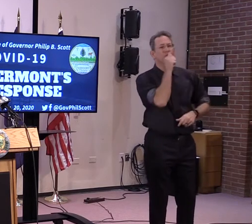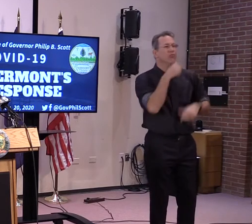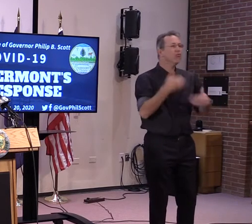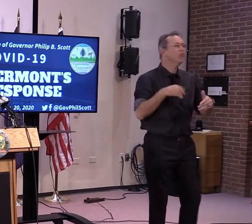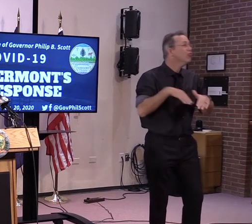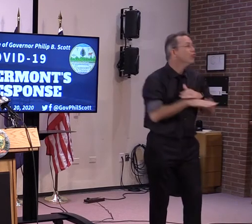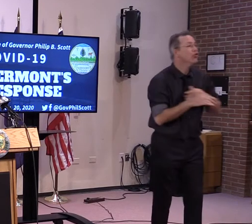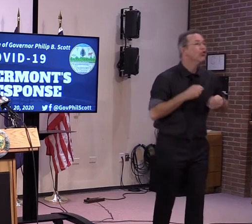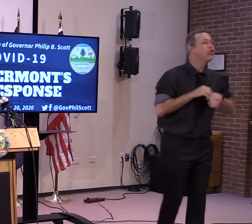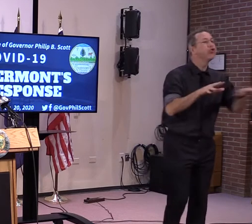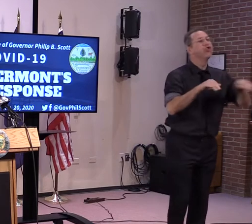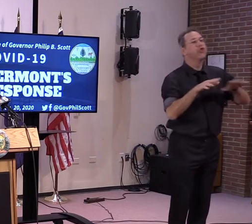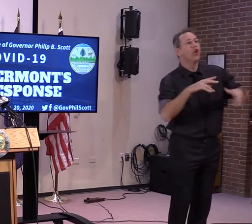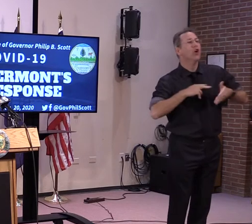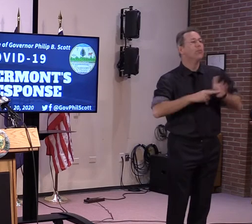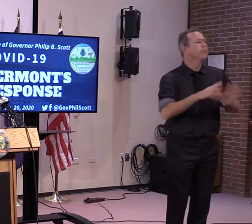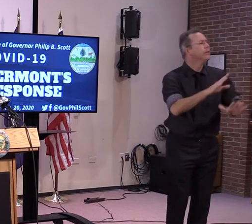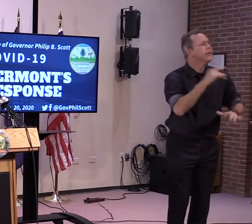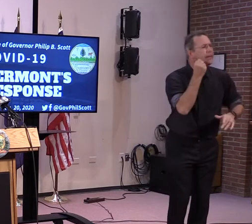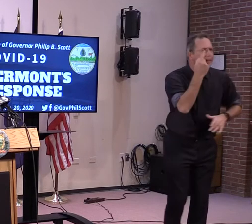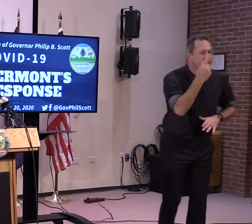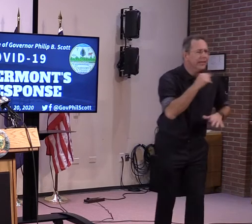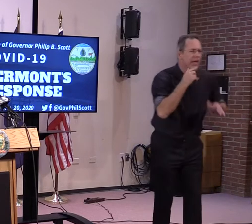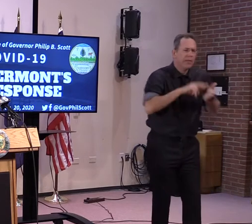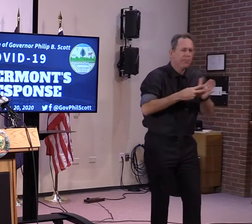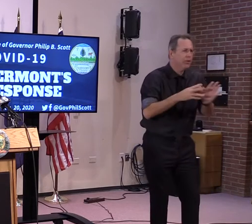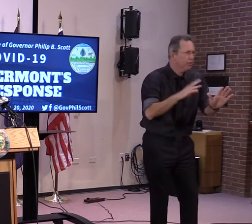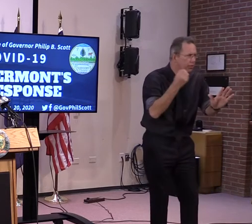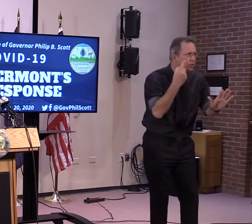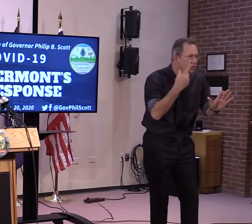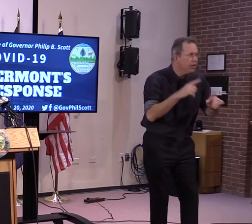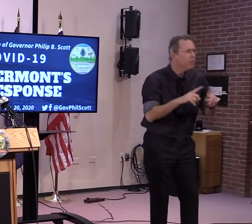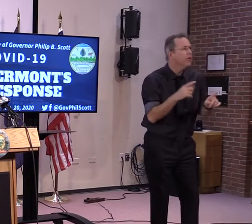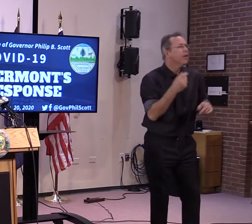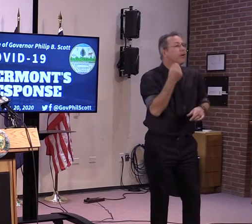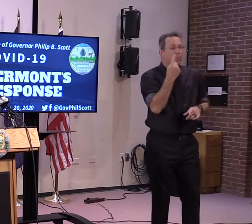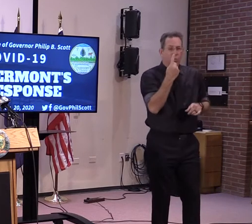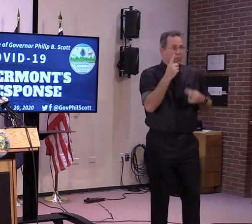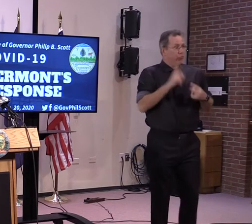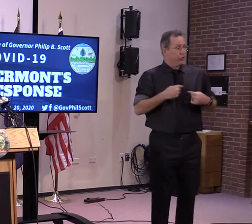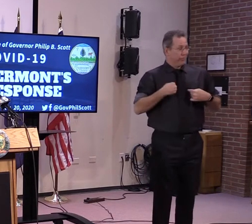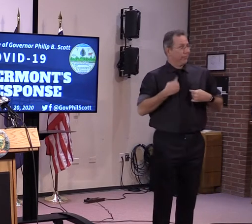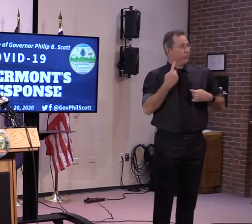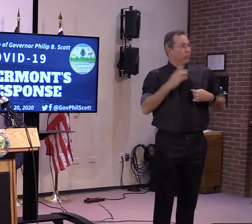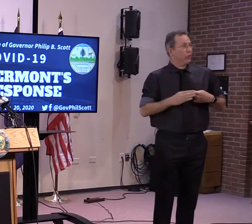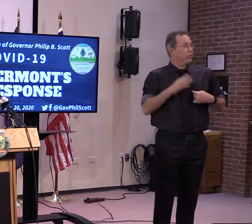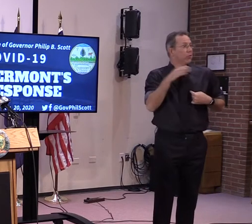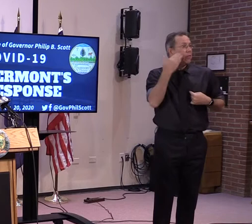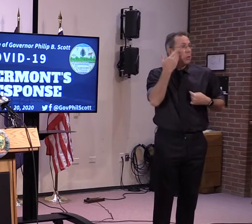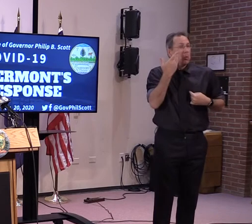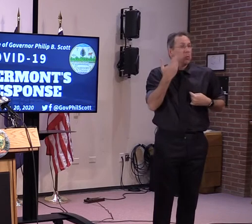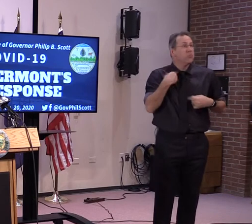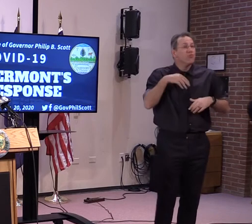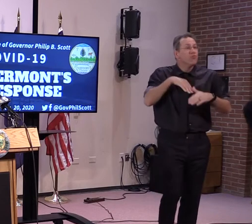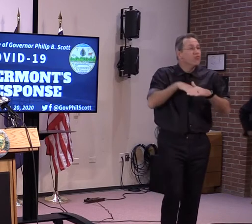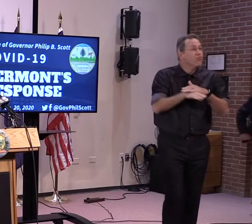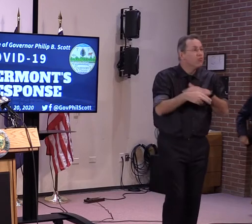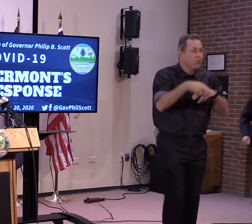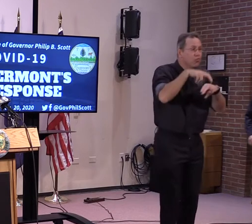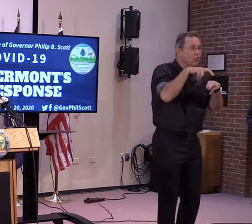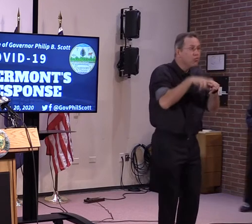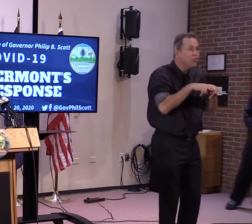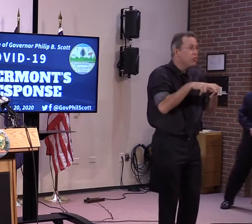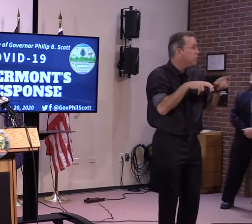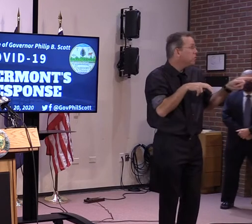and easily. It only takes one party where masks aren't worn, followed by an in-person meeting in a small